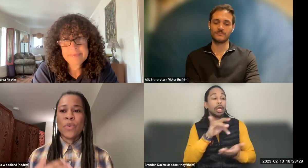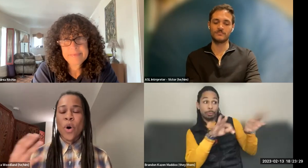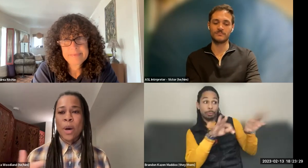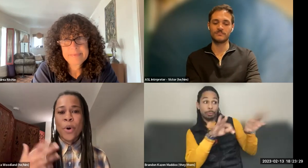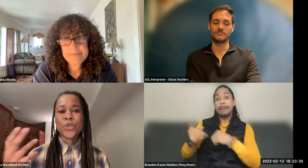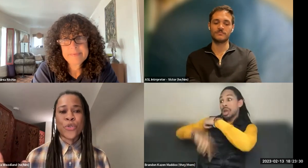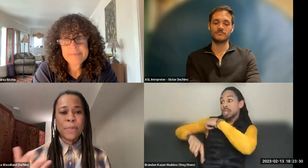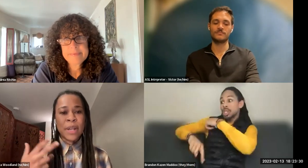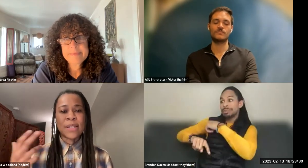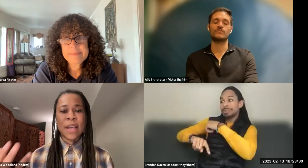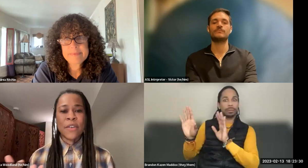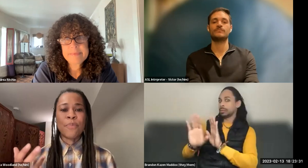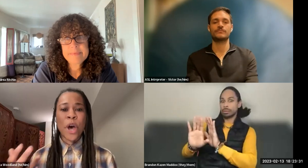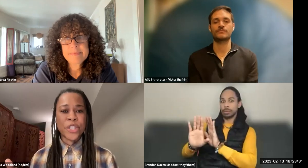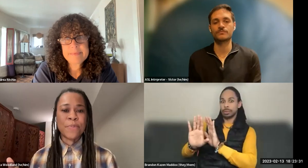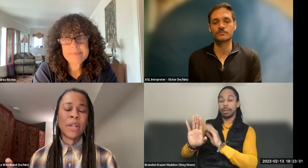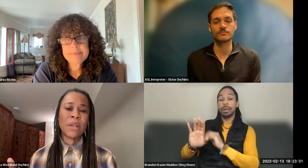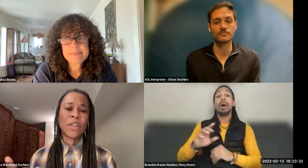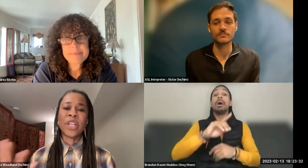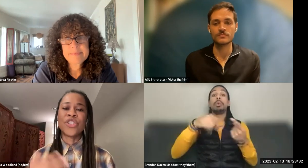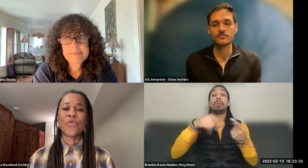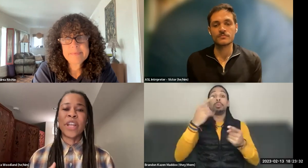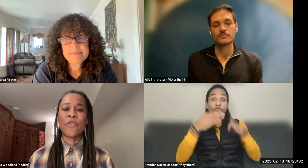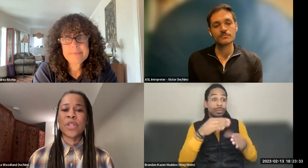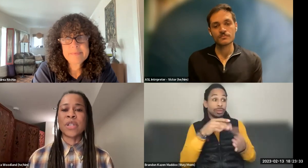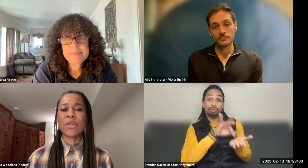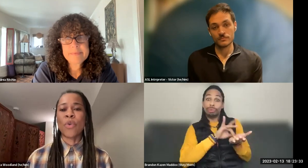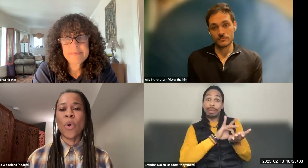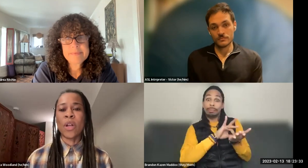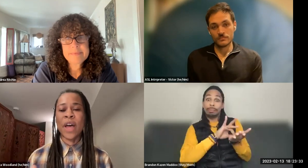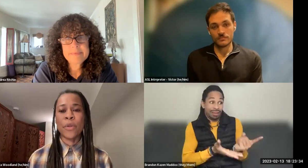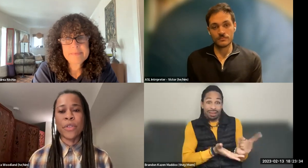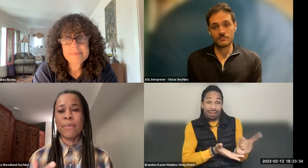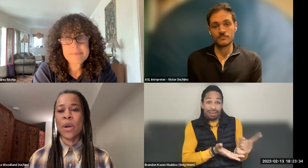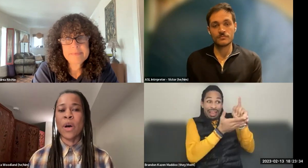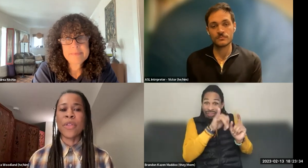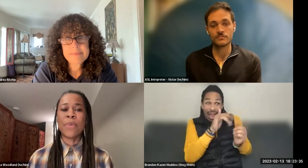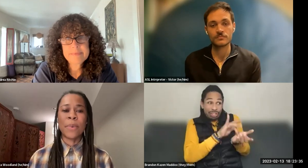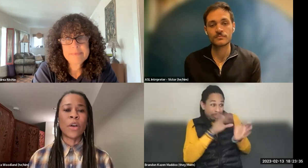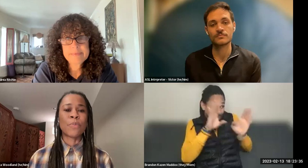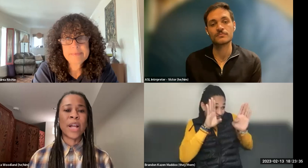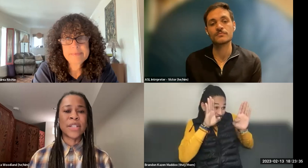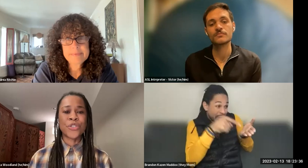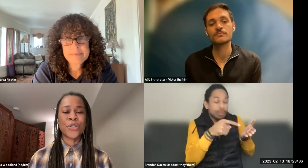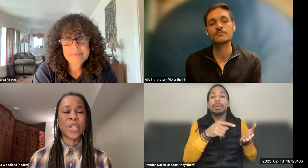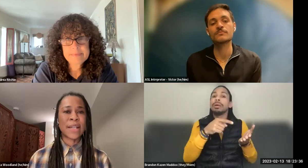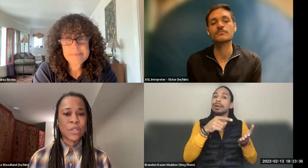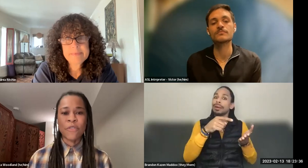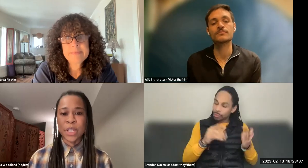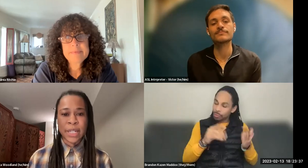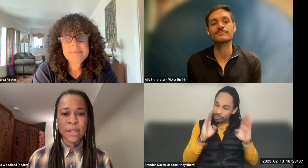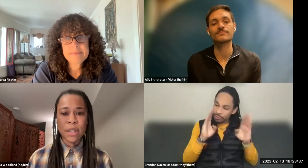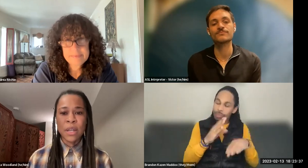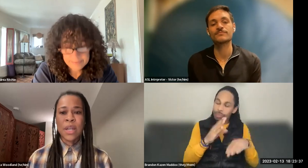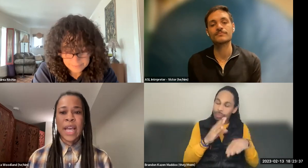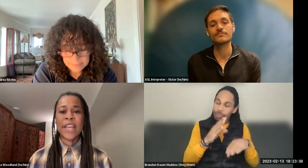When we uphold treatment instead of punishment, it really just reinforces the role of health, mental health, and public health practitioners as